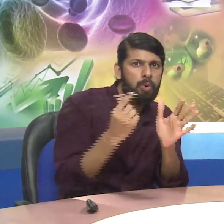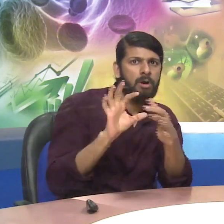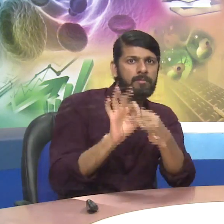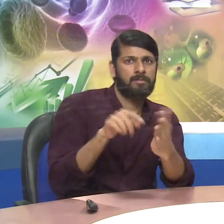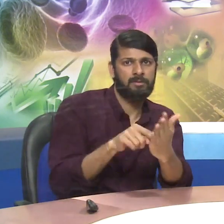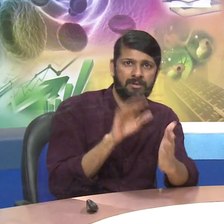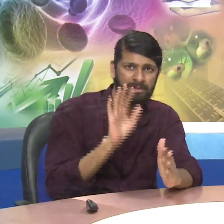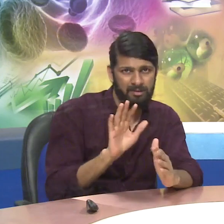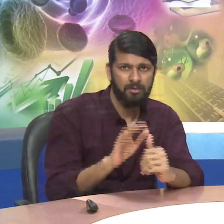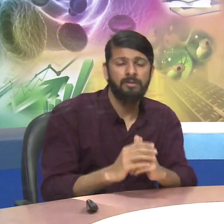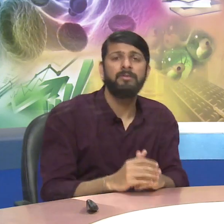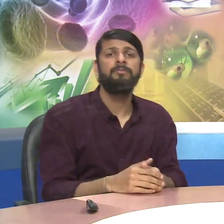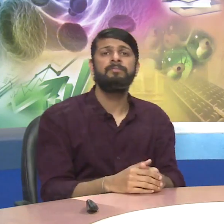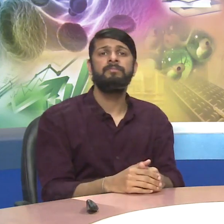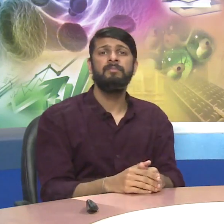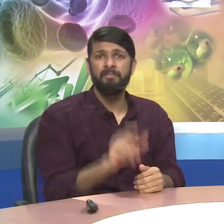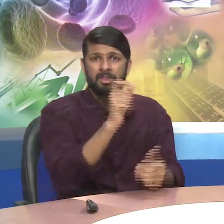to the people of India.